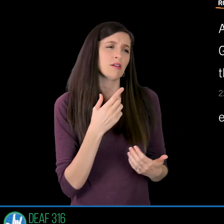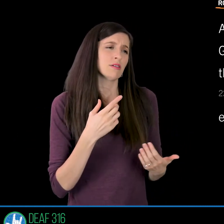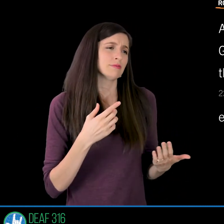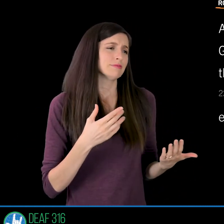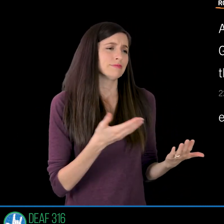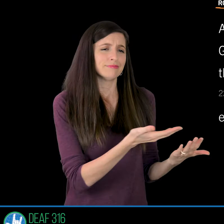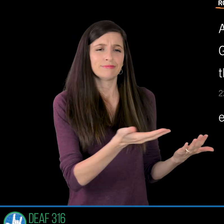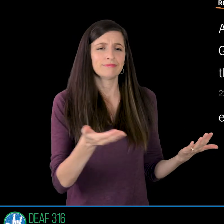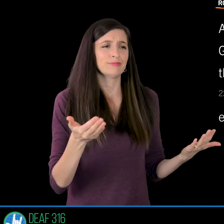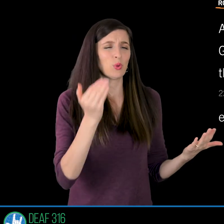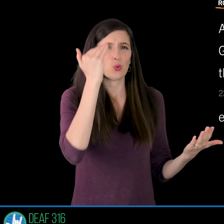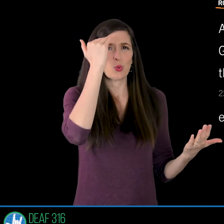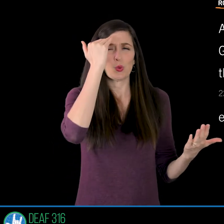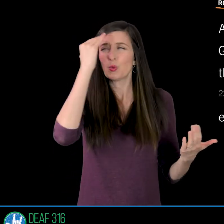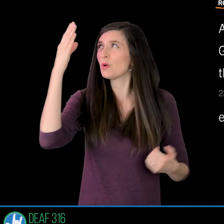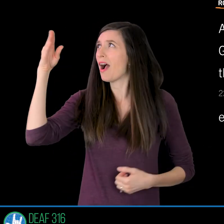God,